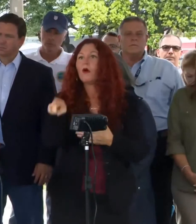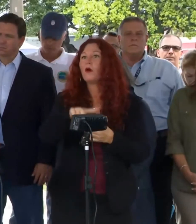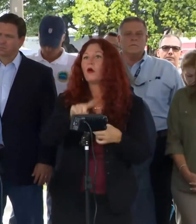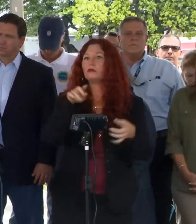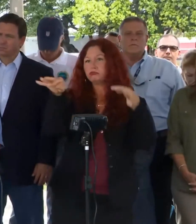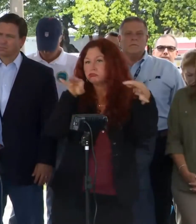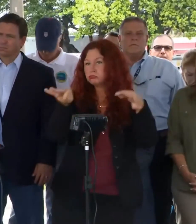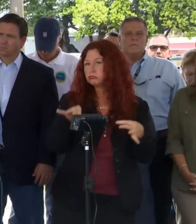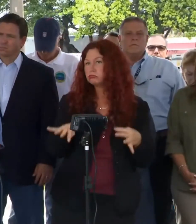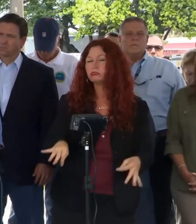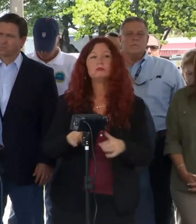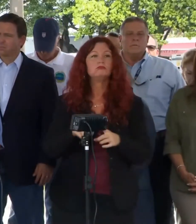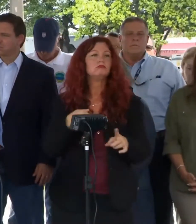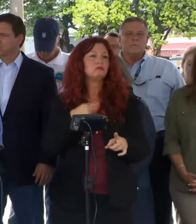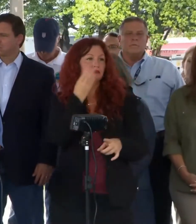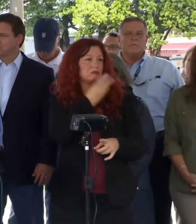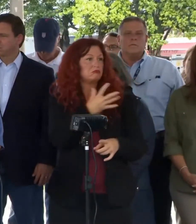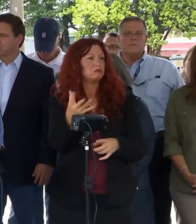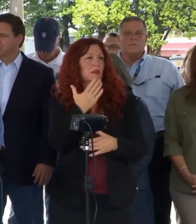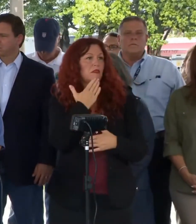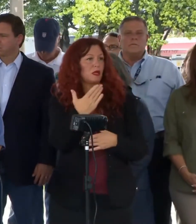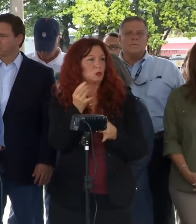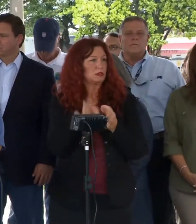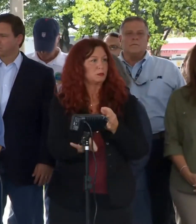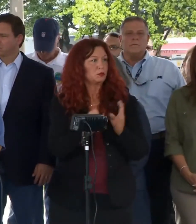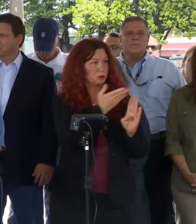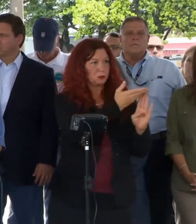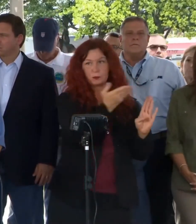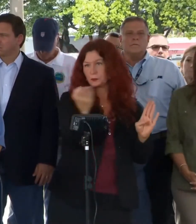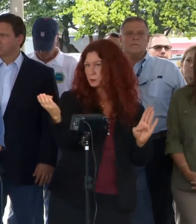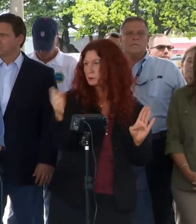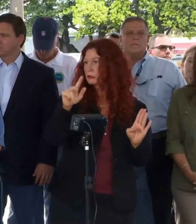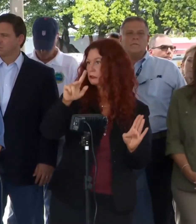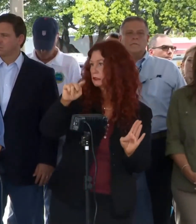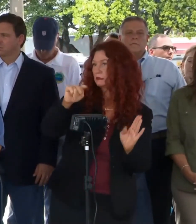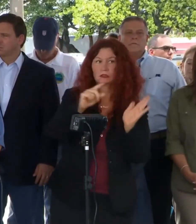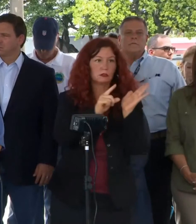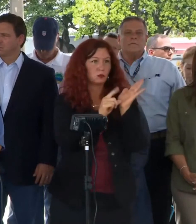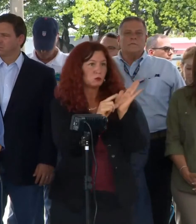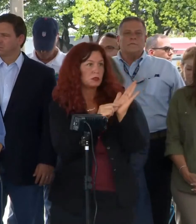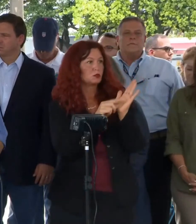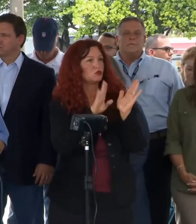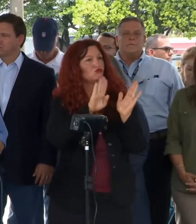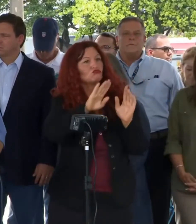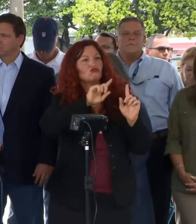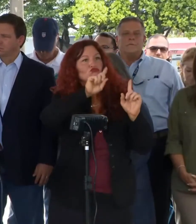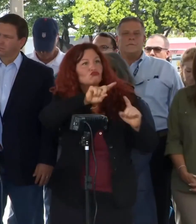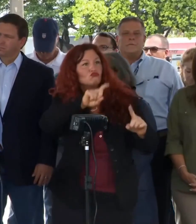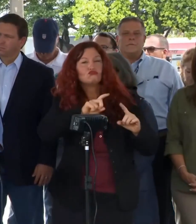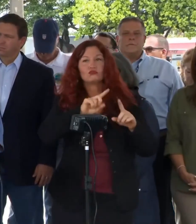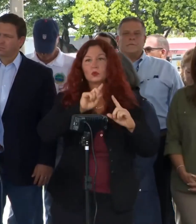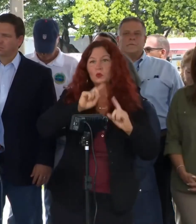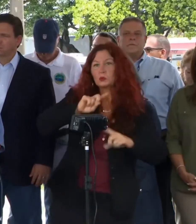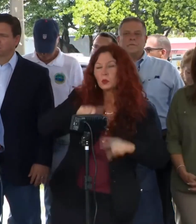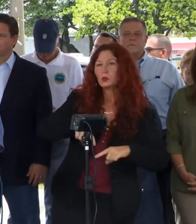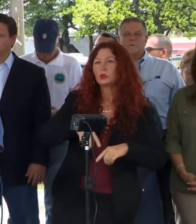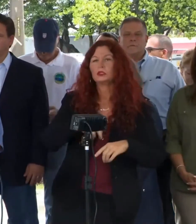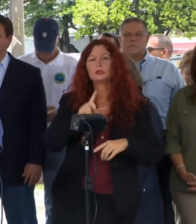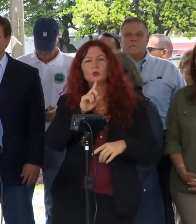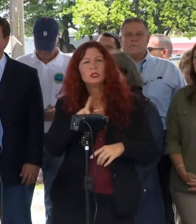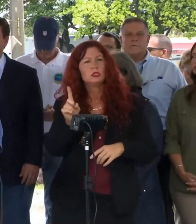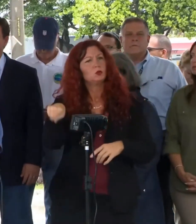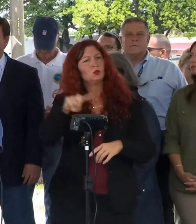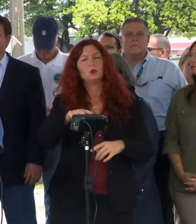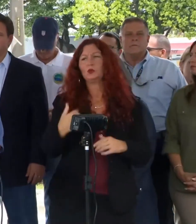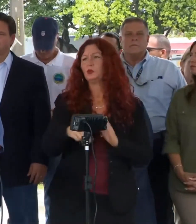particulars. I simply want to say thank you to all of you for doing your reports in a very humane